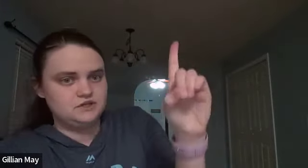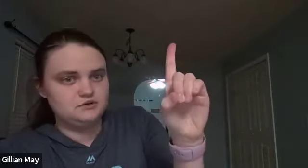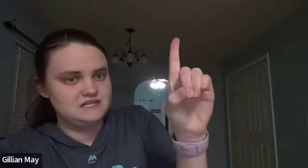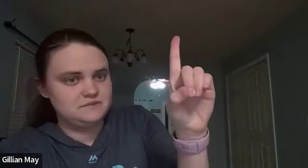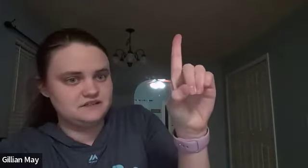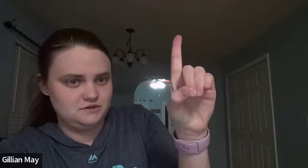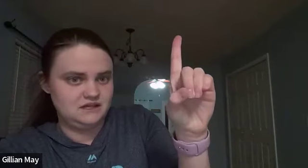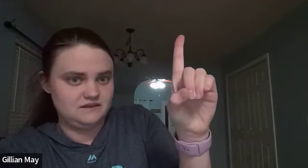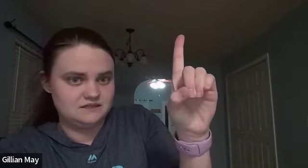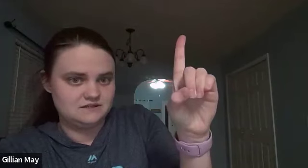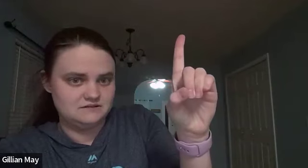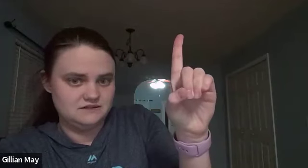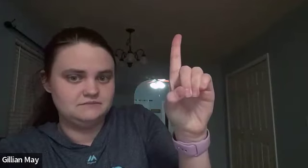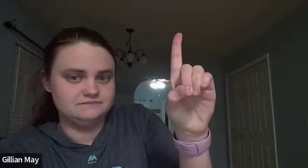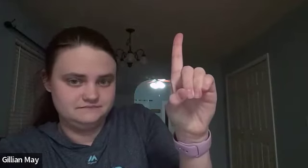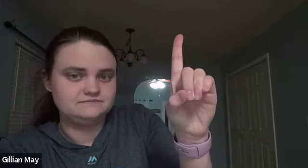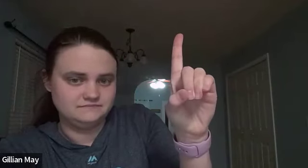but you would typically do it like this.